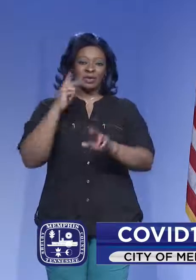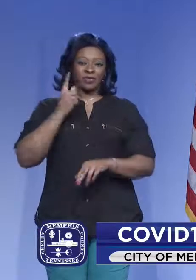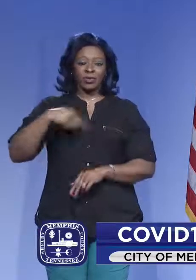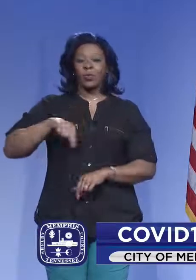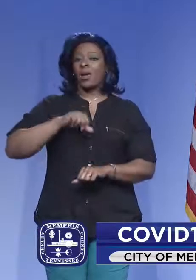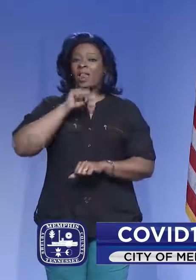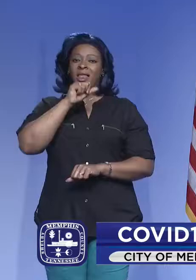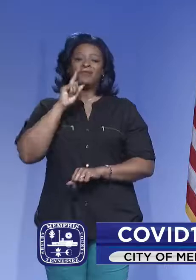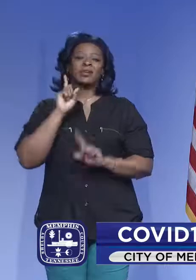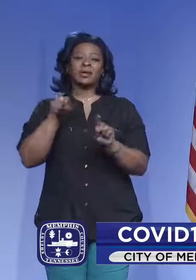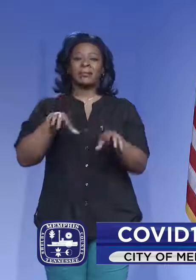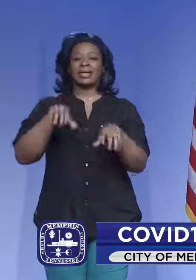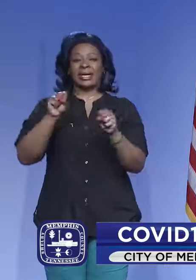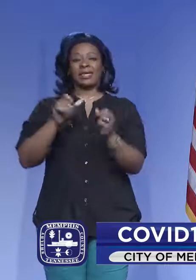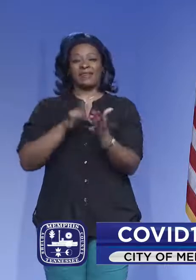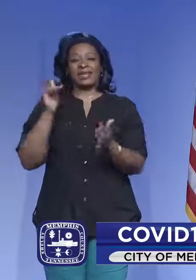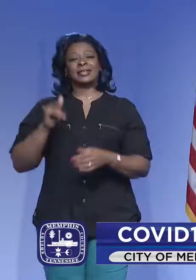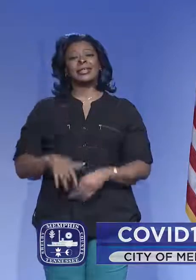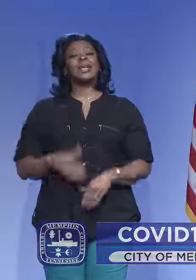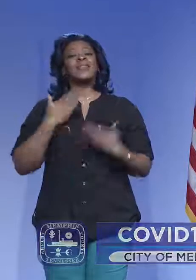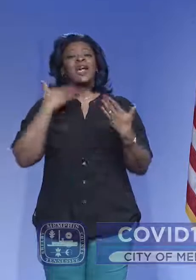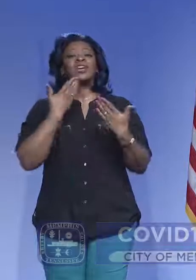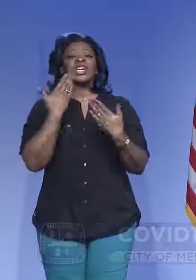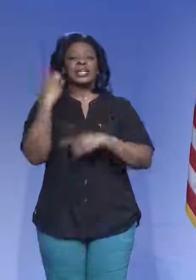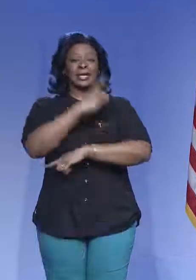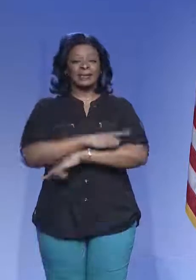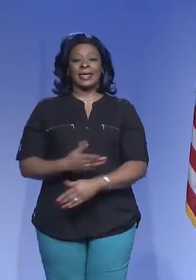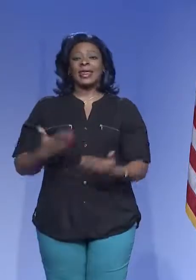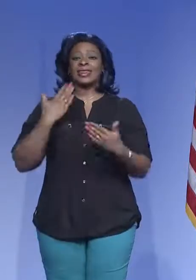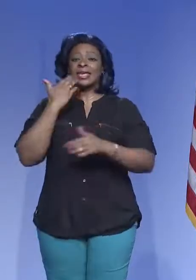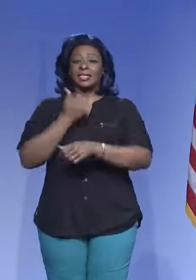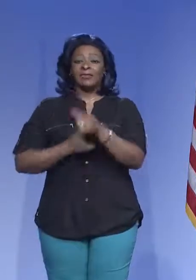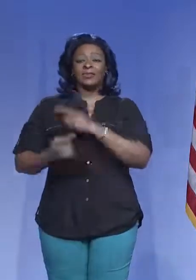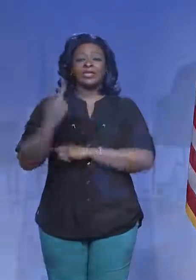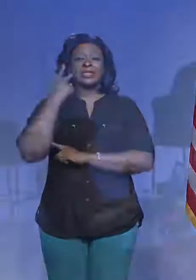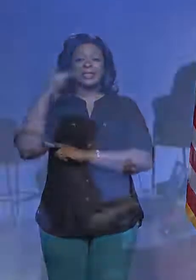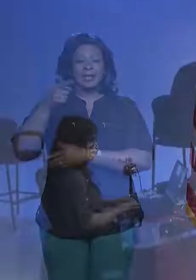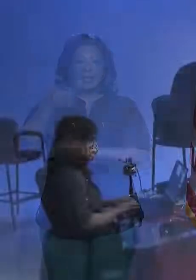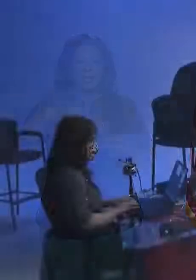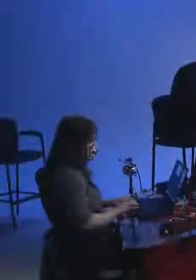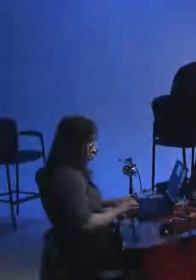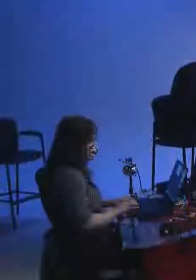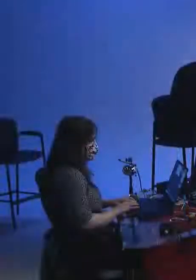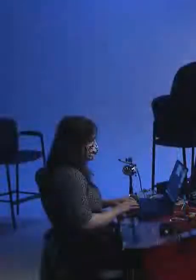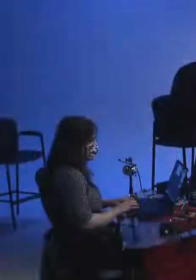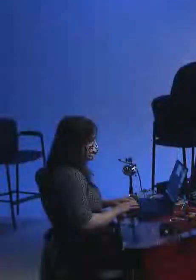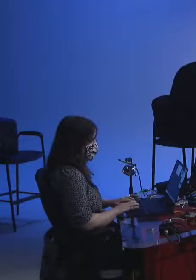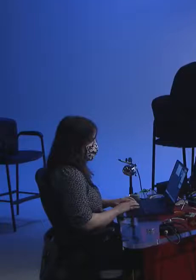love for you to come take it. Thank you and have a good day. Thanks, everyone. We'll see you back here next week.